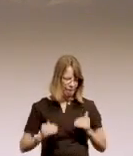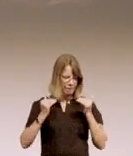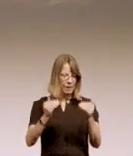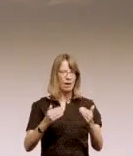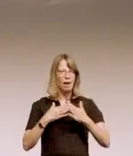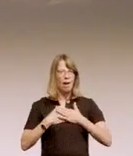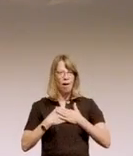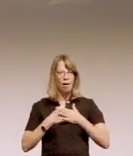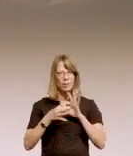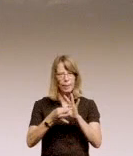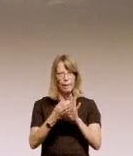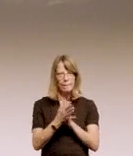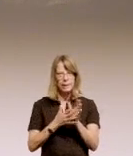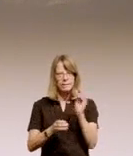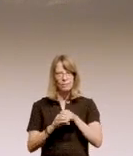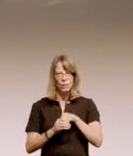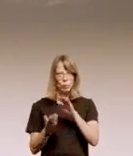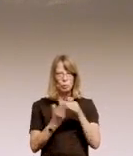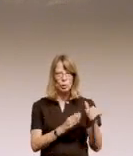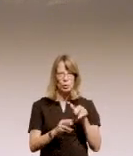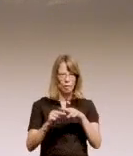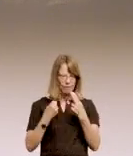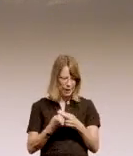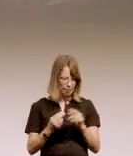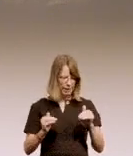family. Esteem for oneself. And then